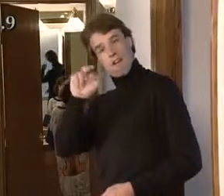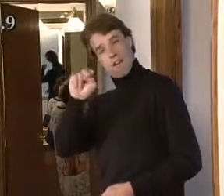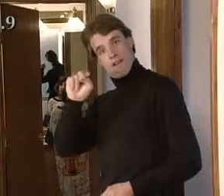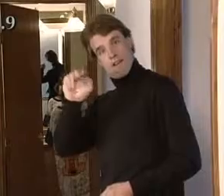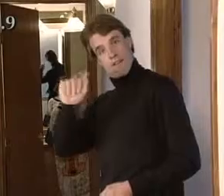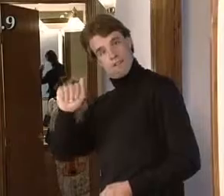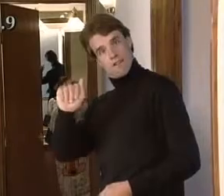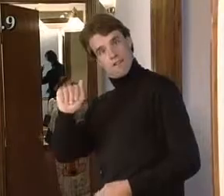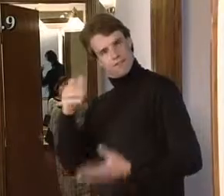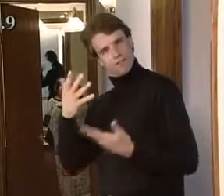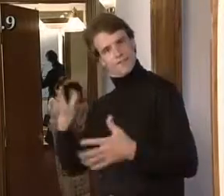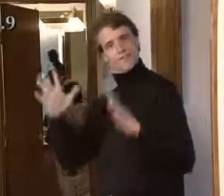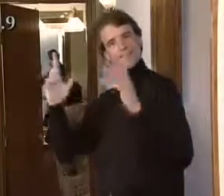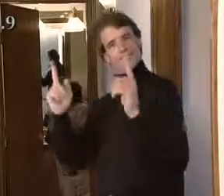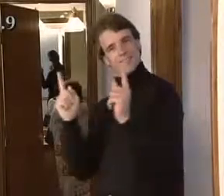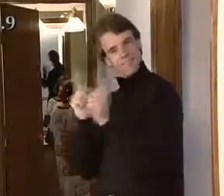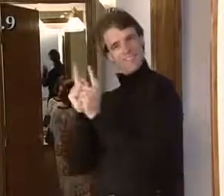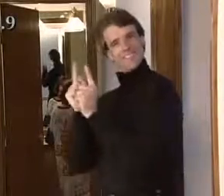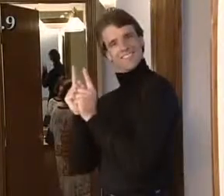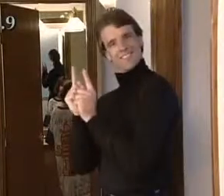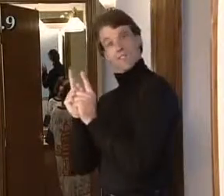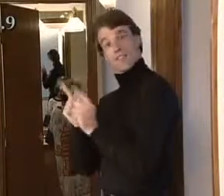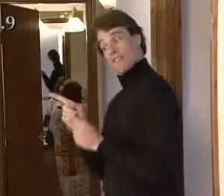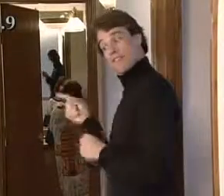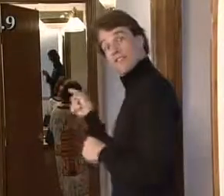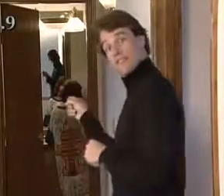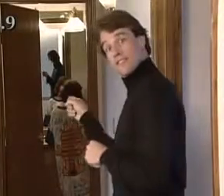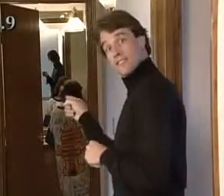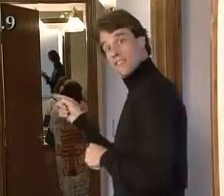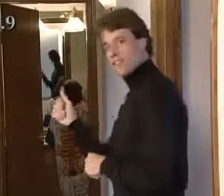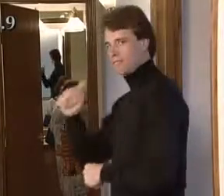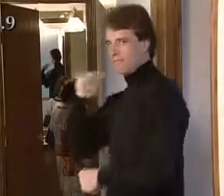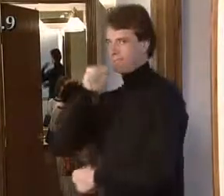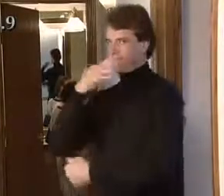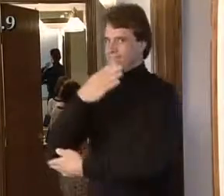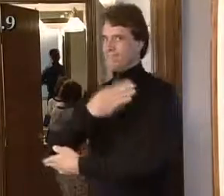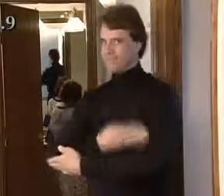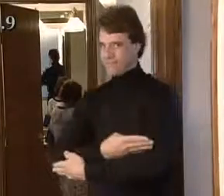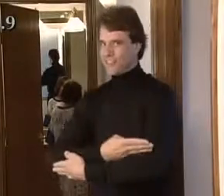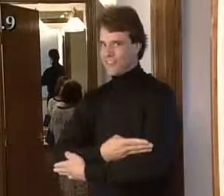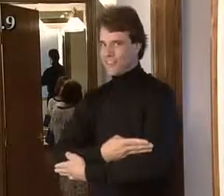Well, we have now met Anna, the daughter.